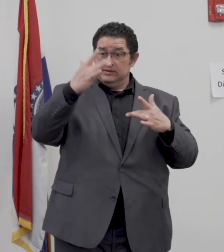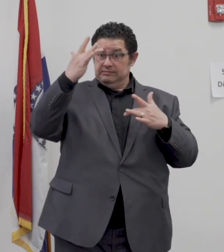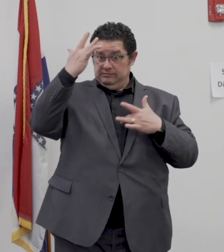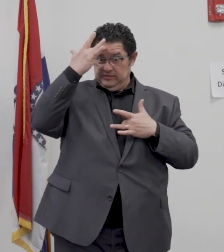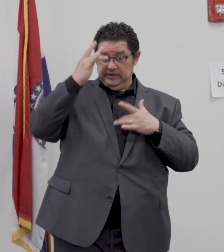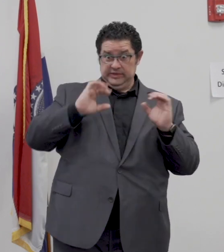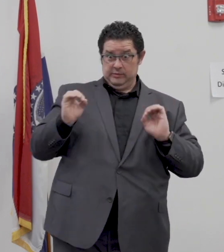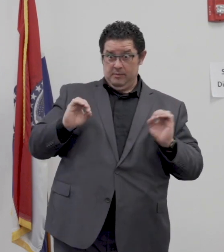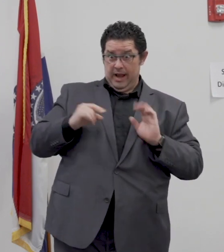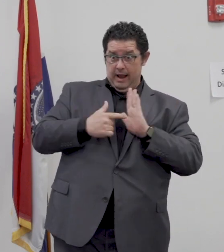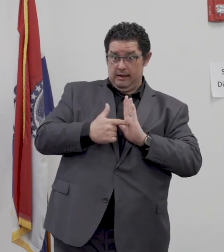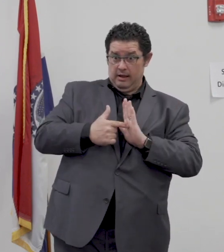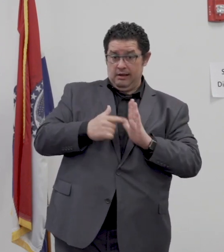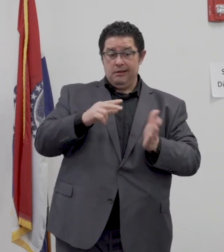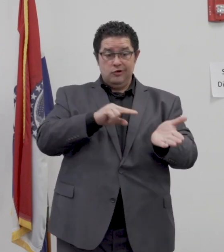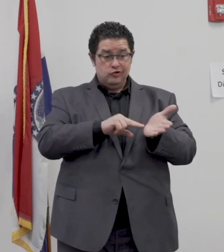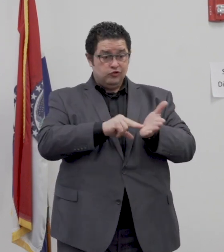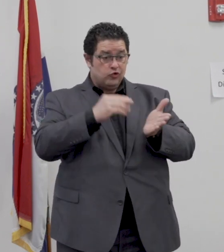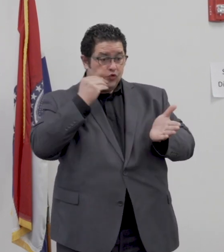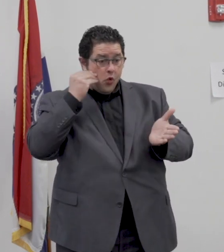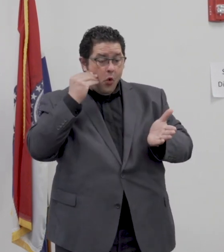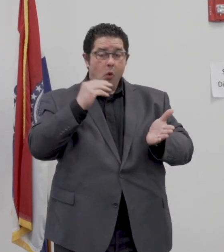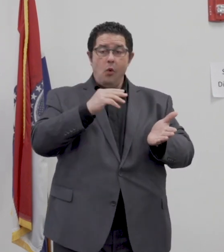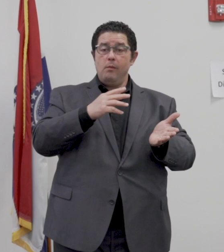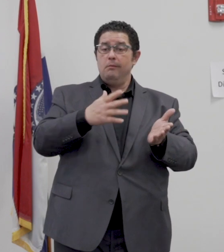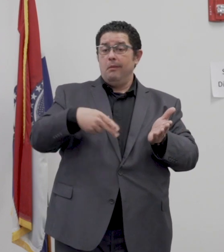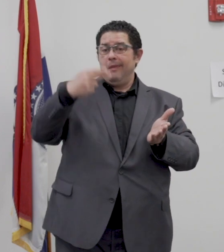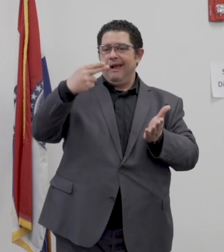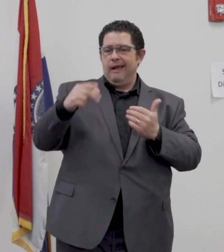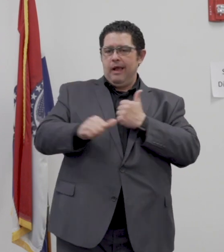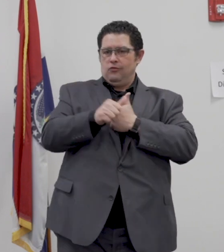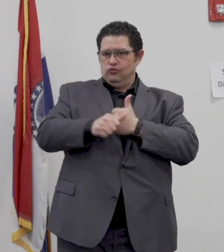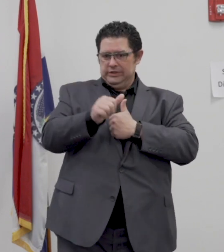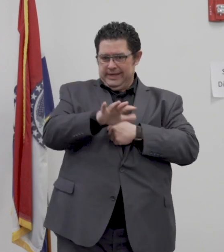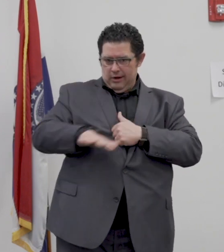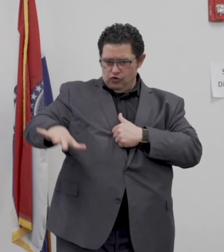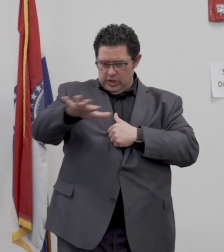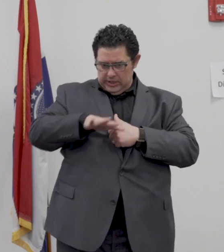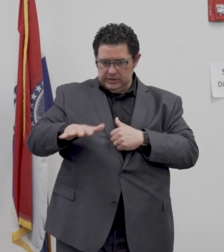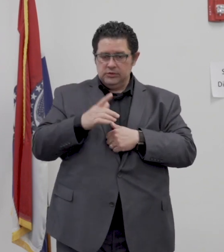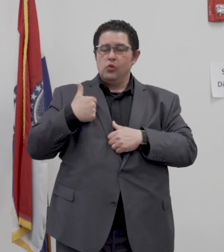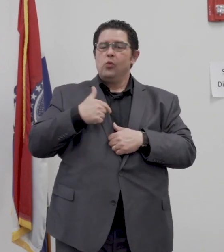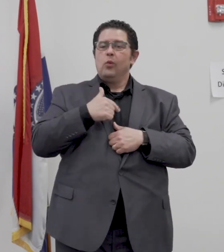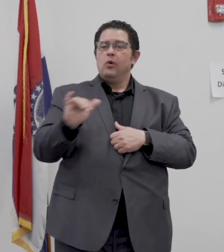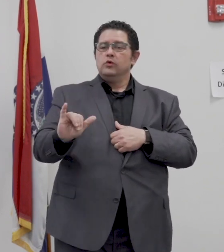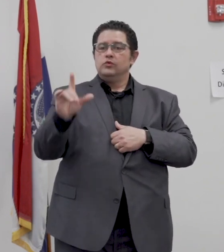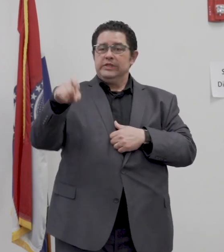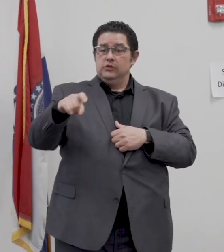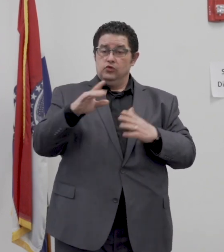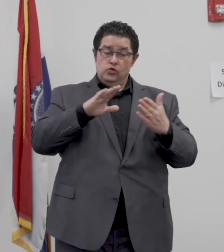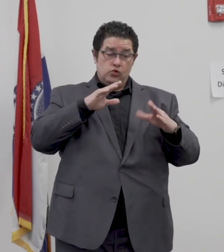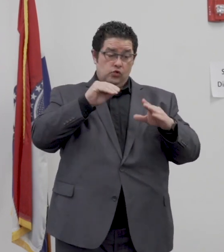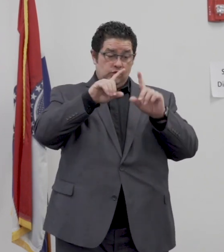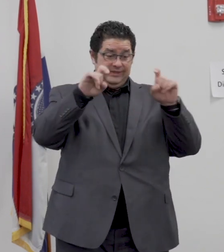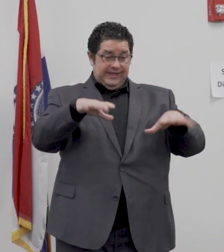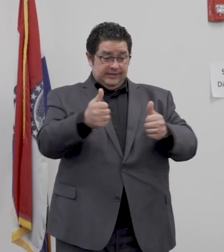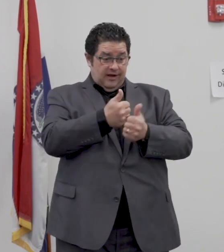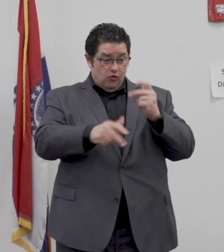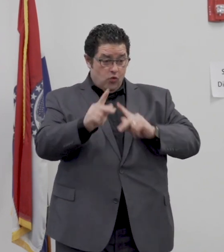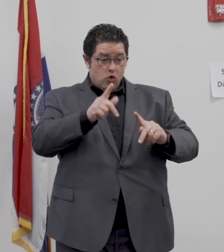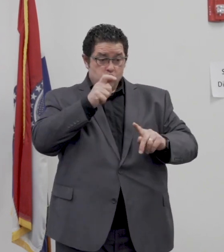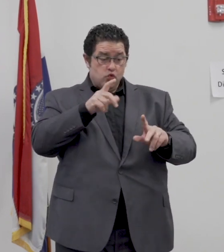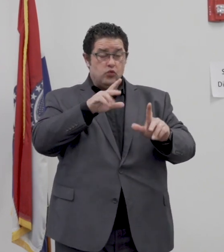congregated living centers, nursing homes, and other high-risk areas, we also need to be able to test everyone who is high risk of exposure or who